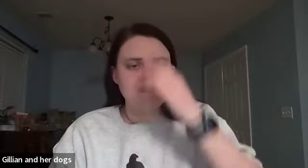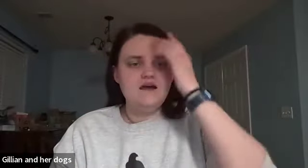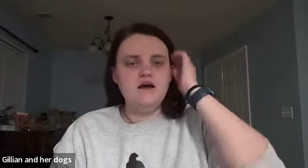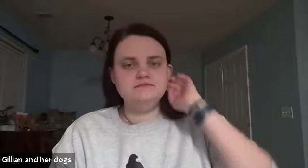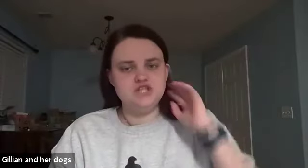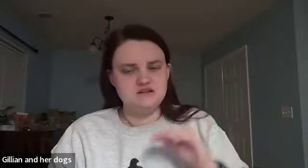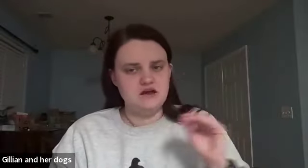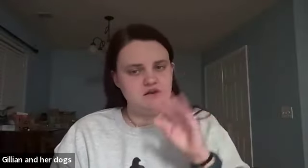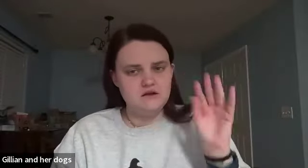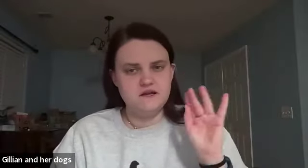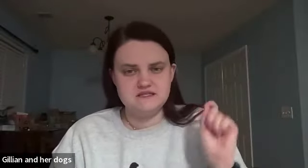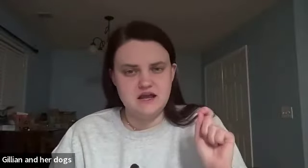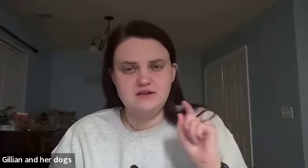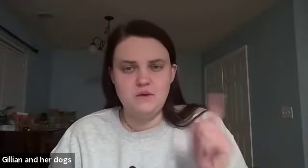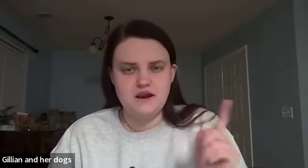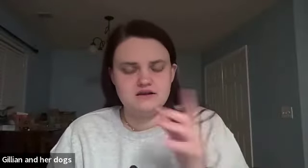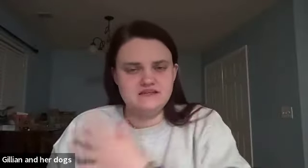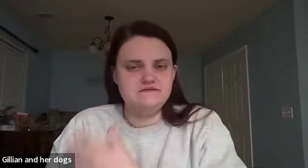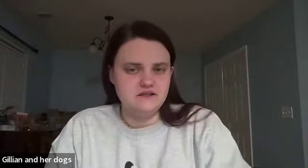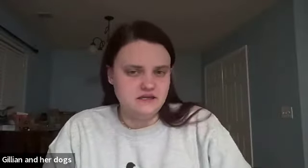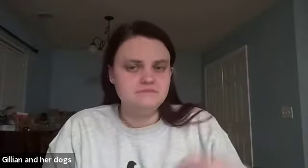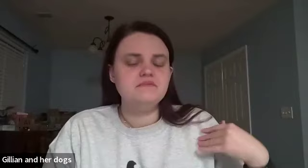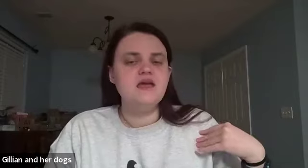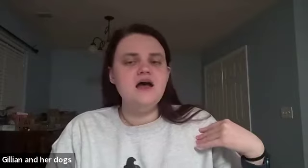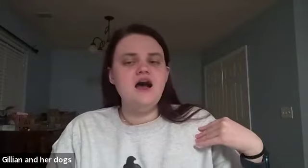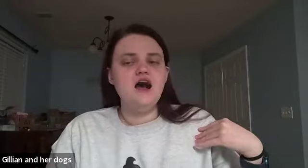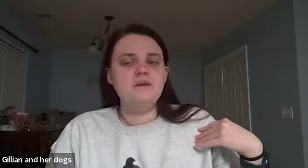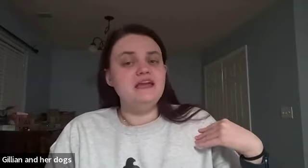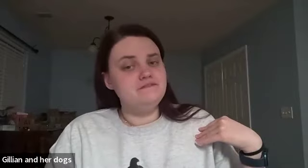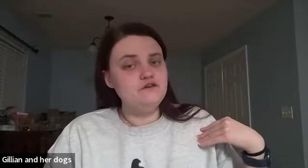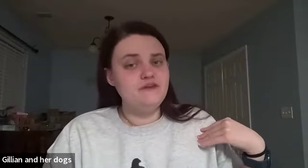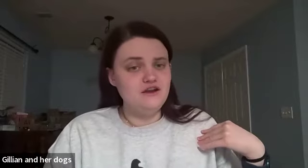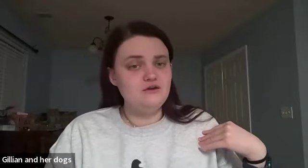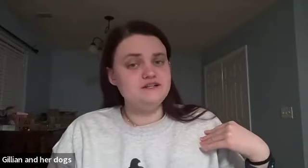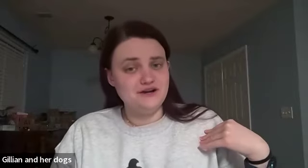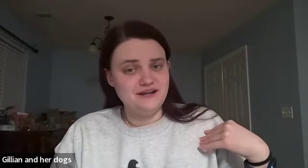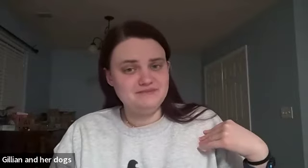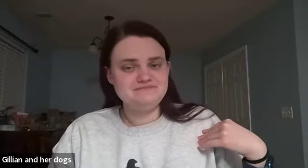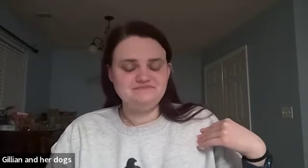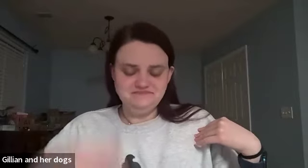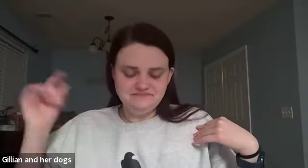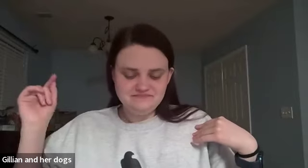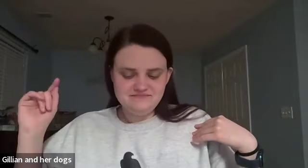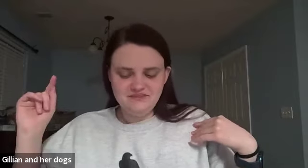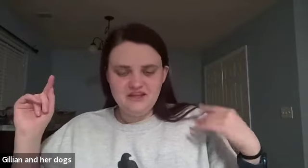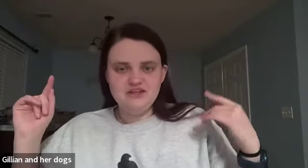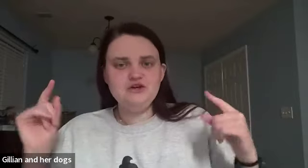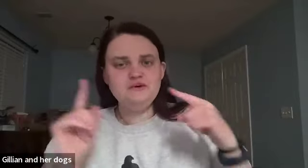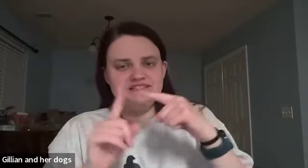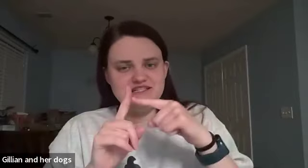motion, just to kind of clarify exactly where is it feeling. If your finger was hurting, you would